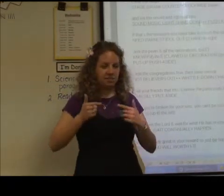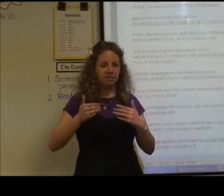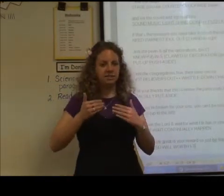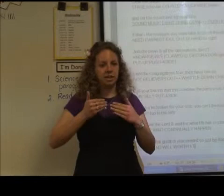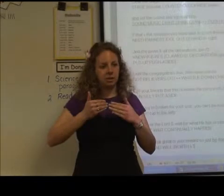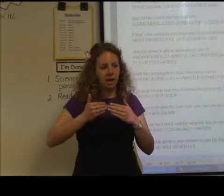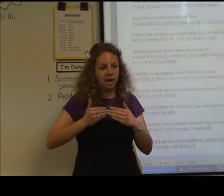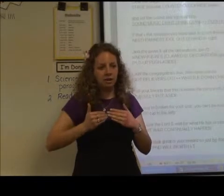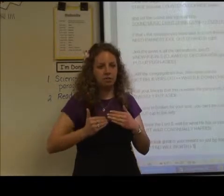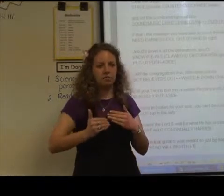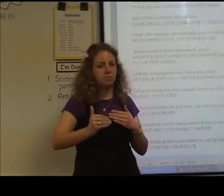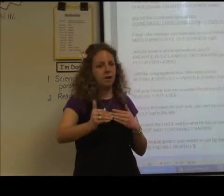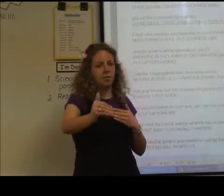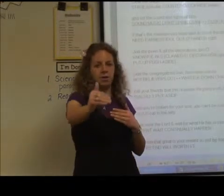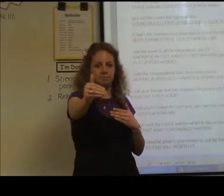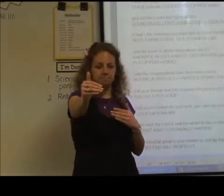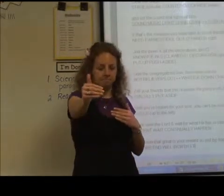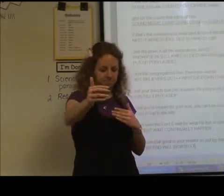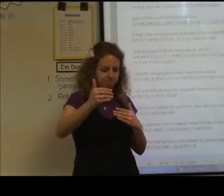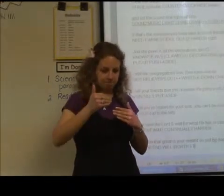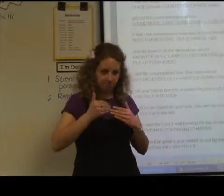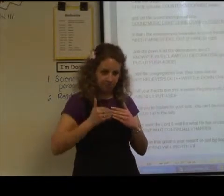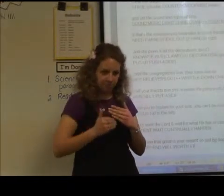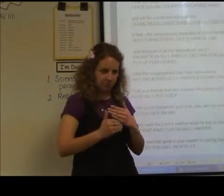this is like, go ahead or from now on.